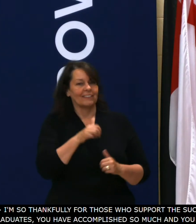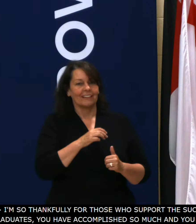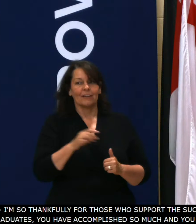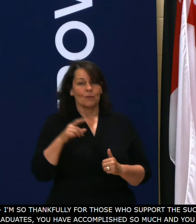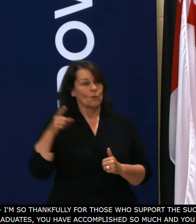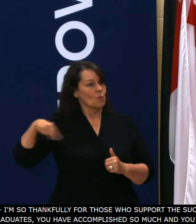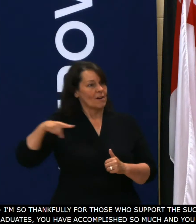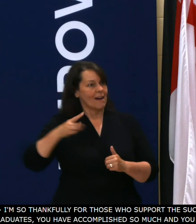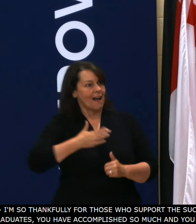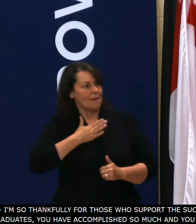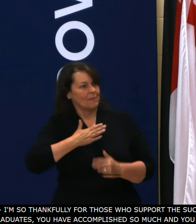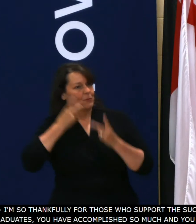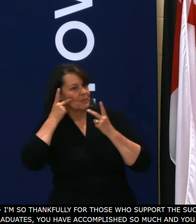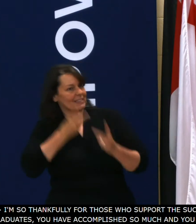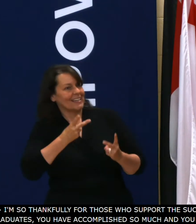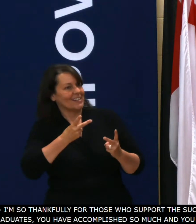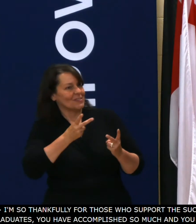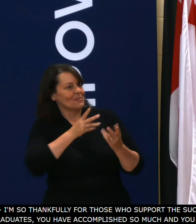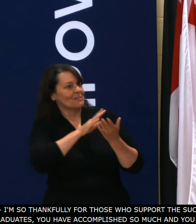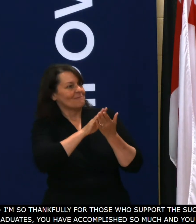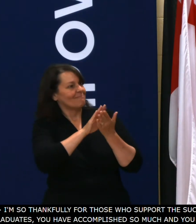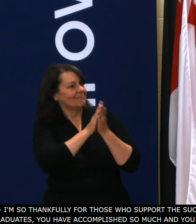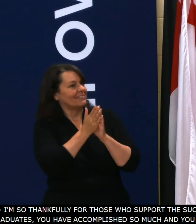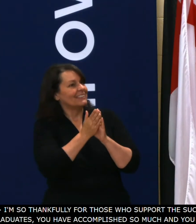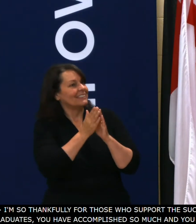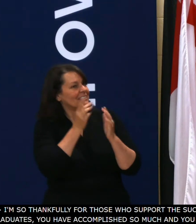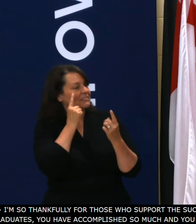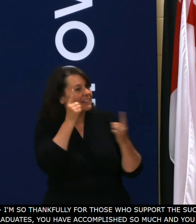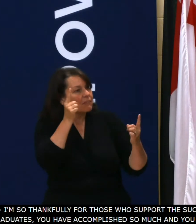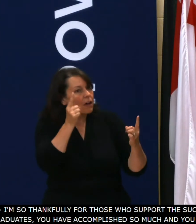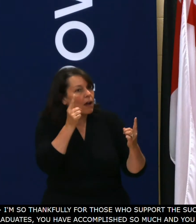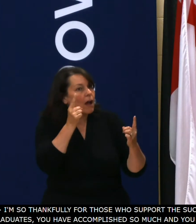you shine today and can't wait to hear about your next steps.